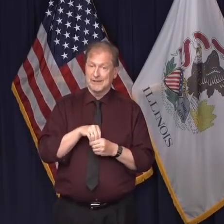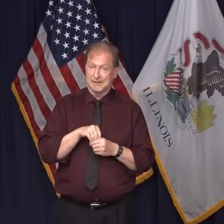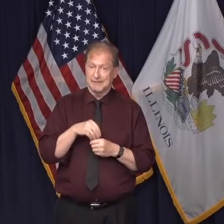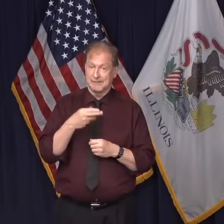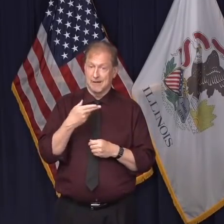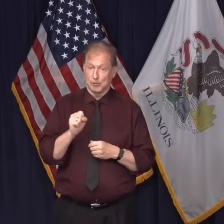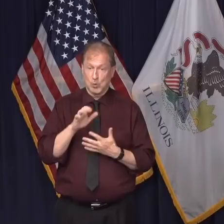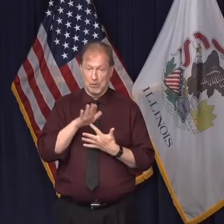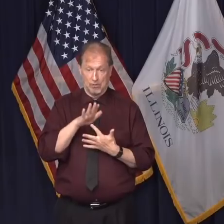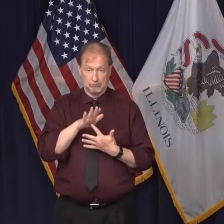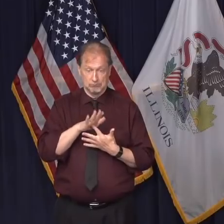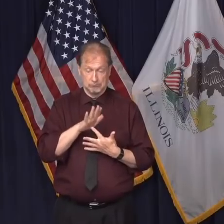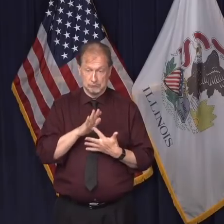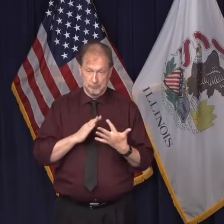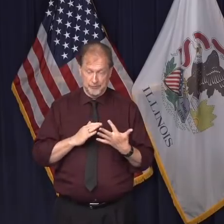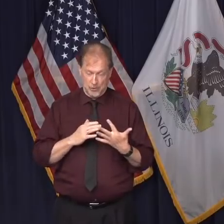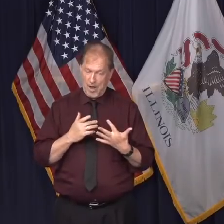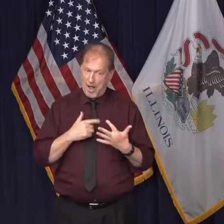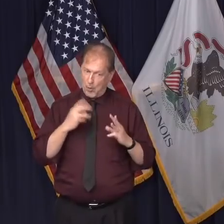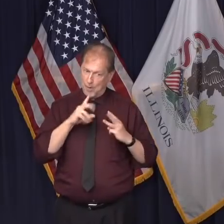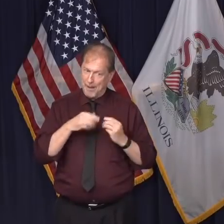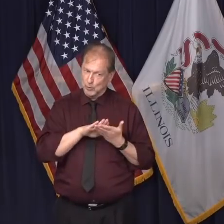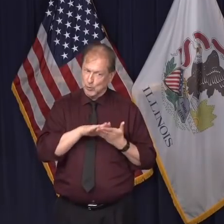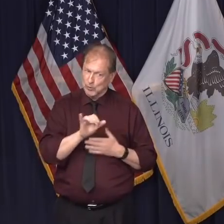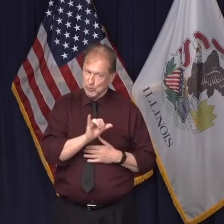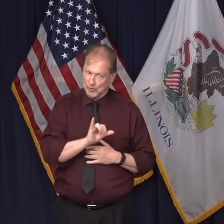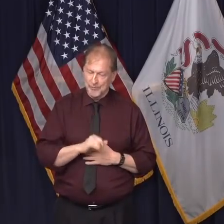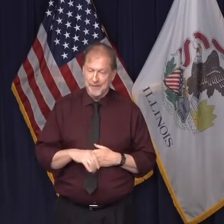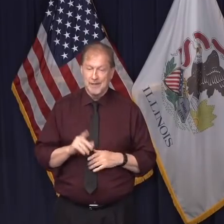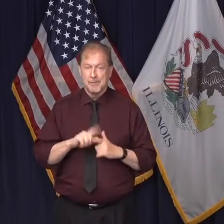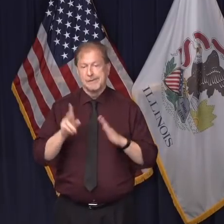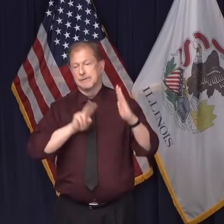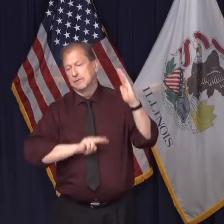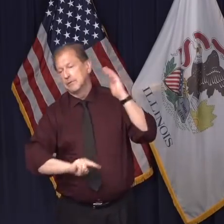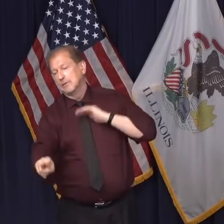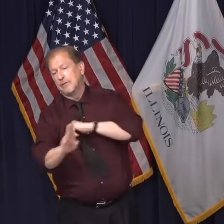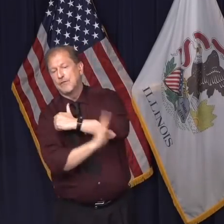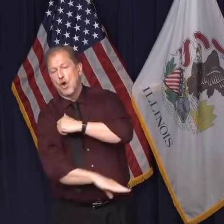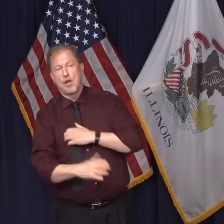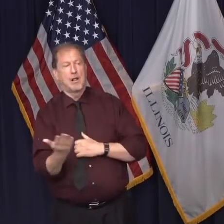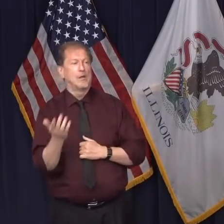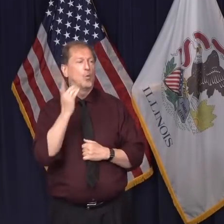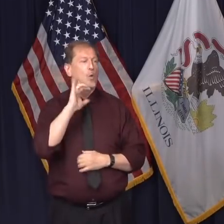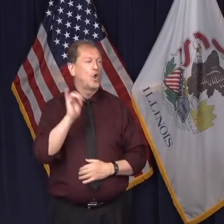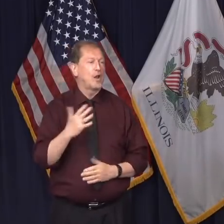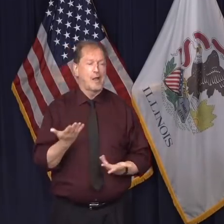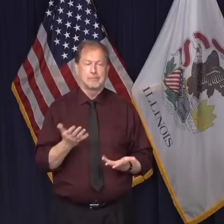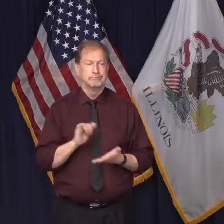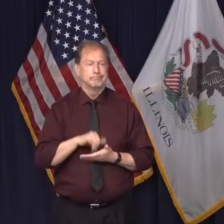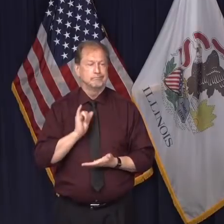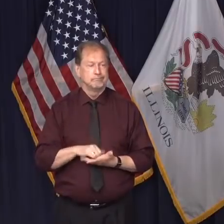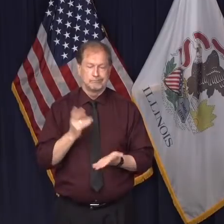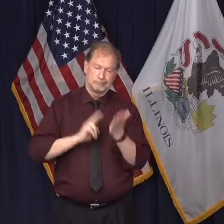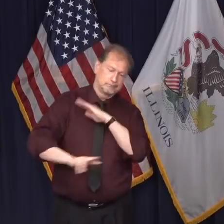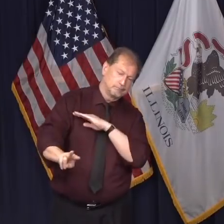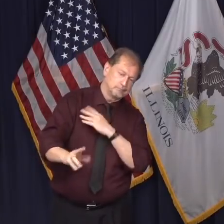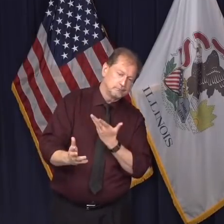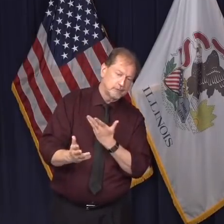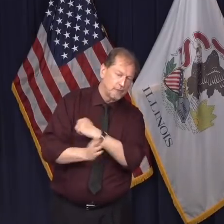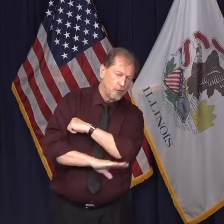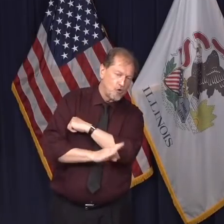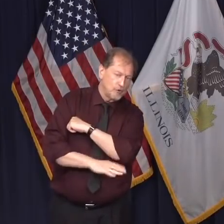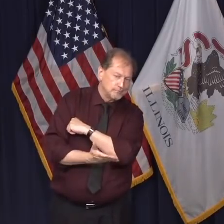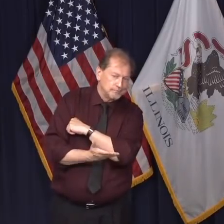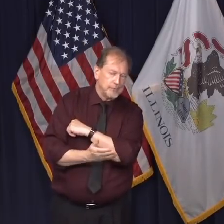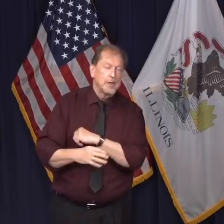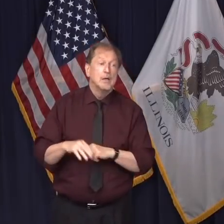Look, it's unfortunate that we can't see that far into the future with this virus. What